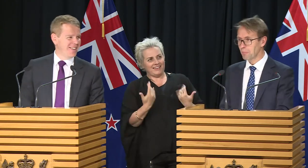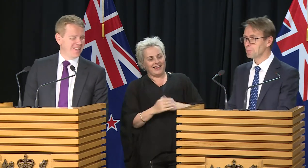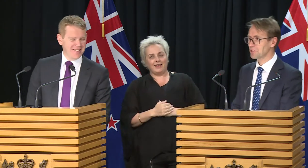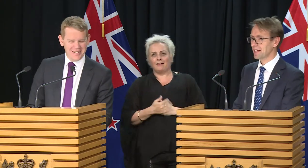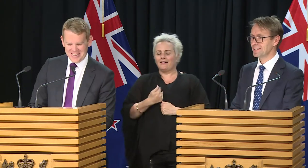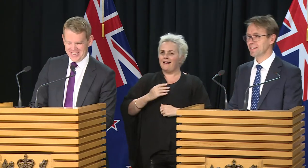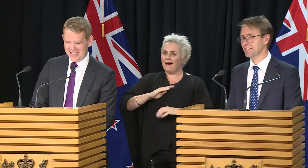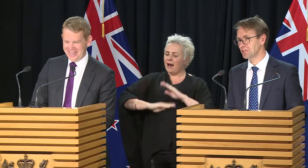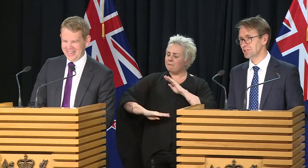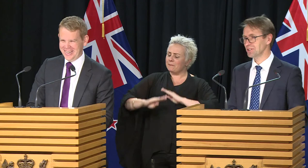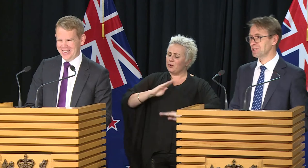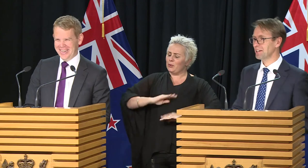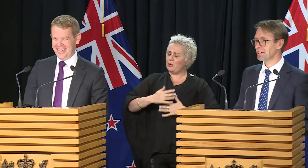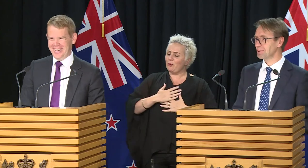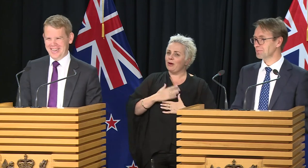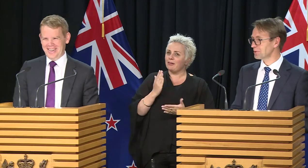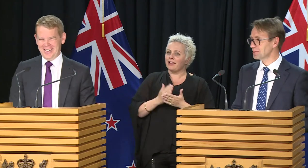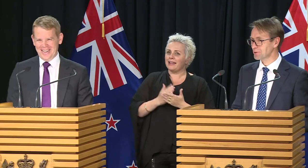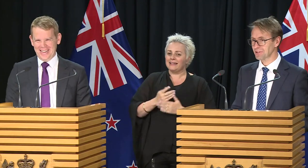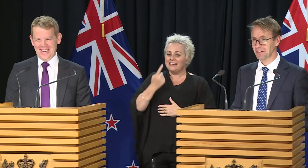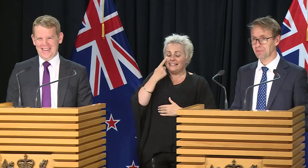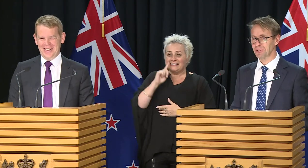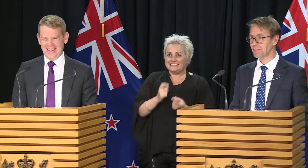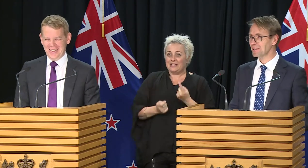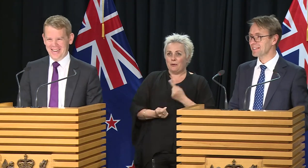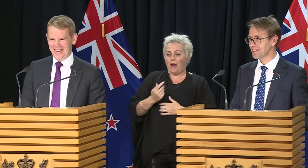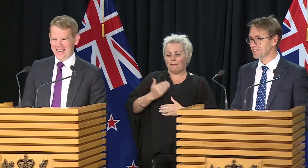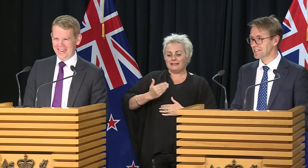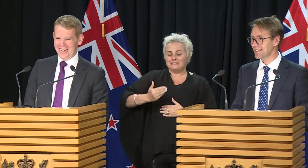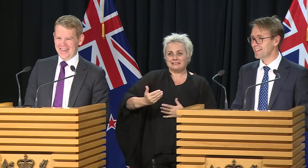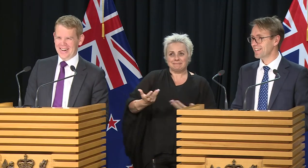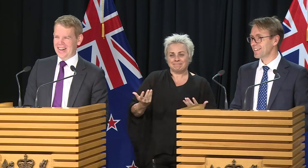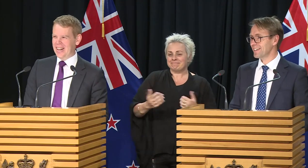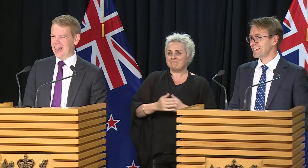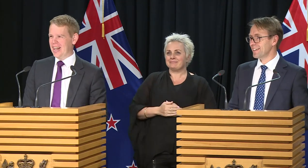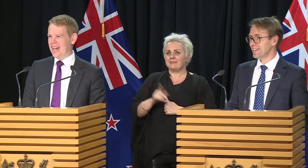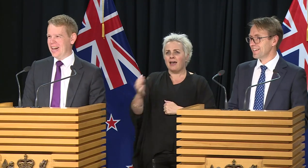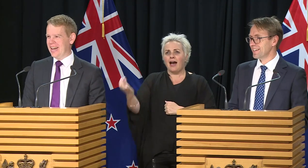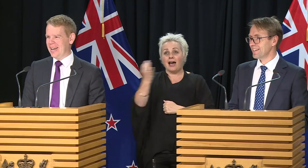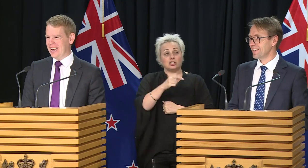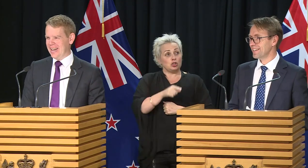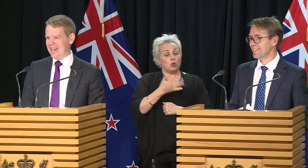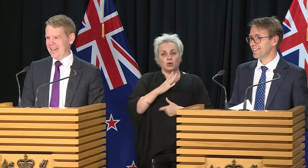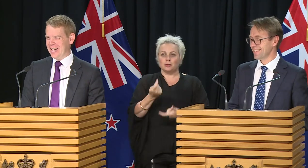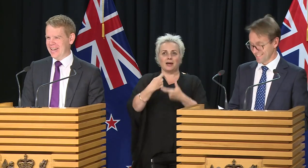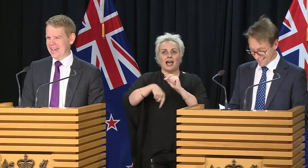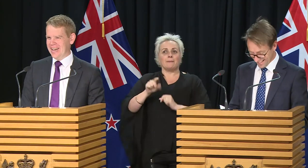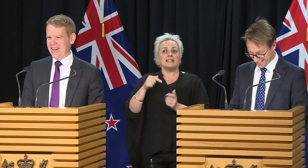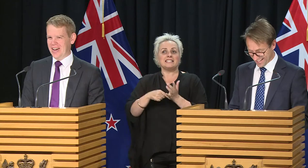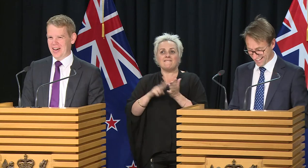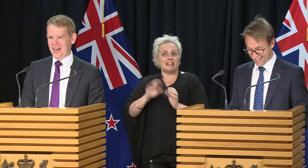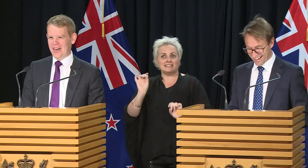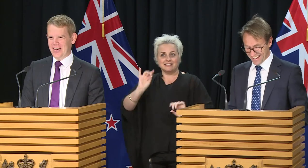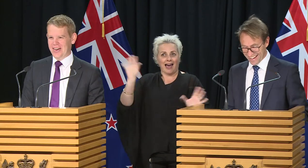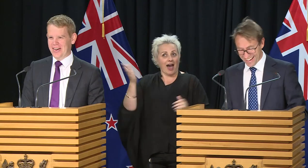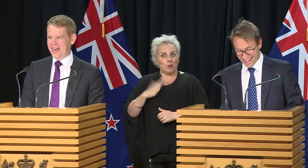I'm very humbled, and let's just see what rolls with that one. Have you ever wanted to be a TV star?